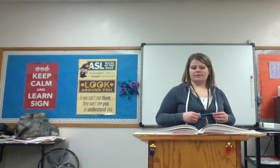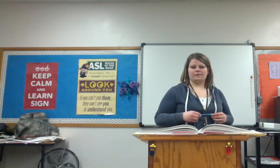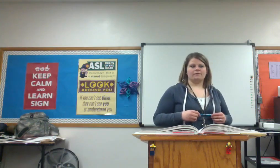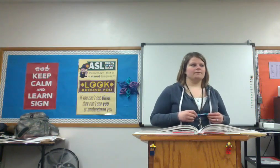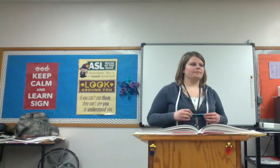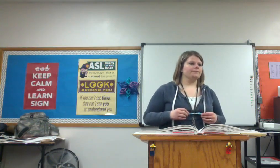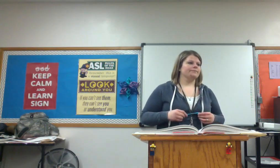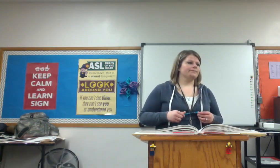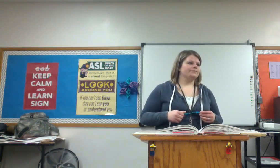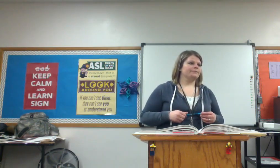175.